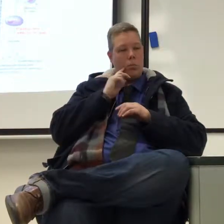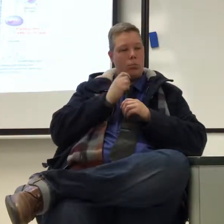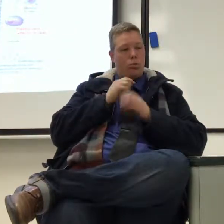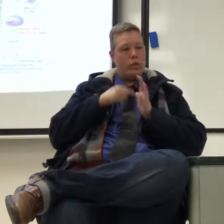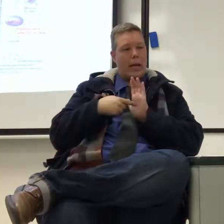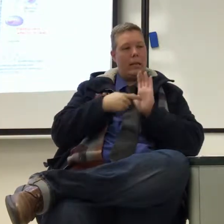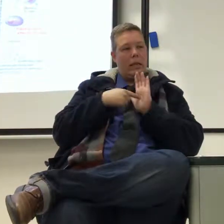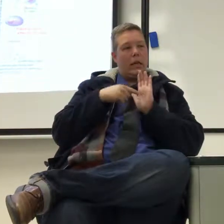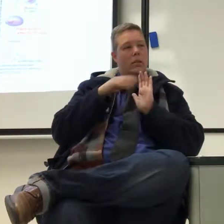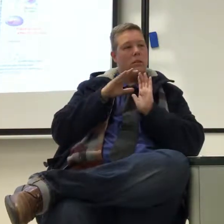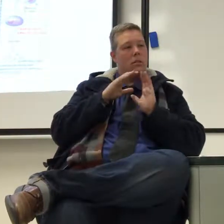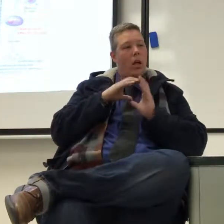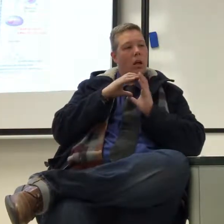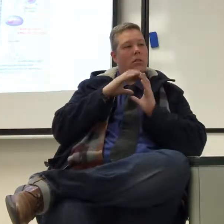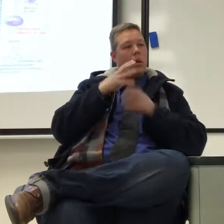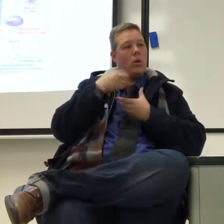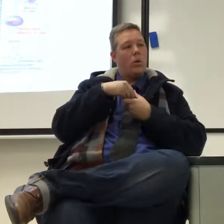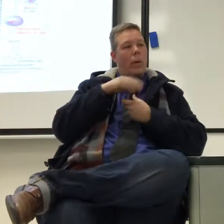lymphs,